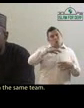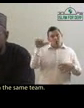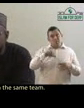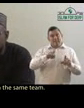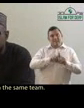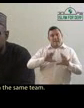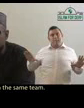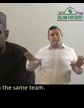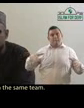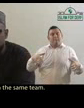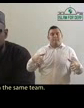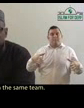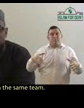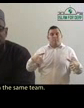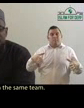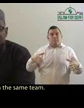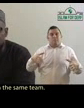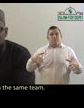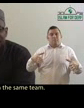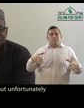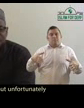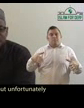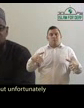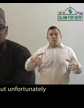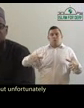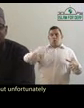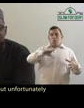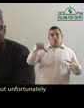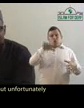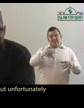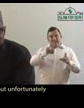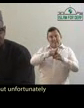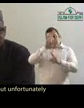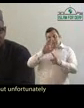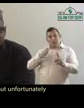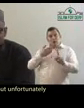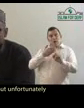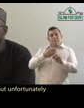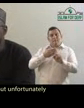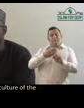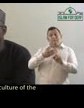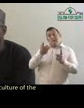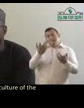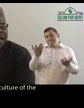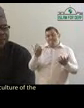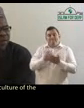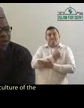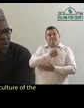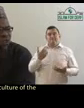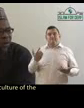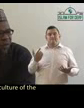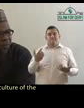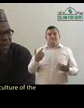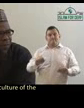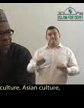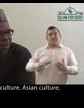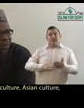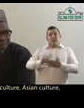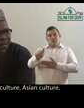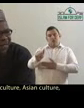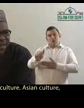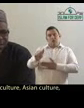team. We all should have the same goals and objectives. But unfortunately, a lot of times in the culture of the